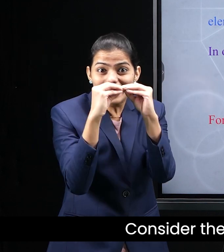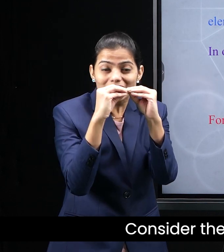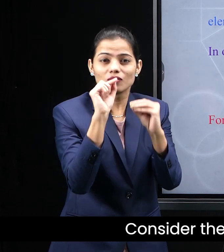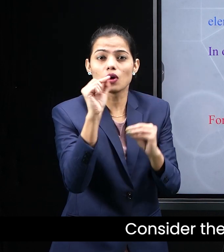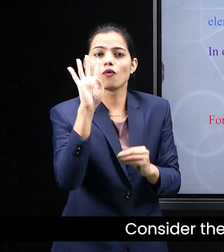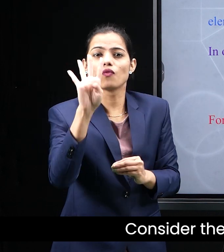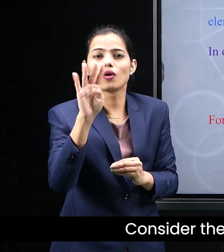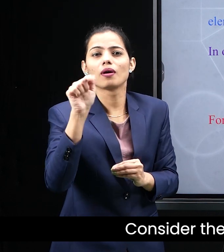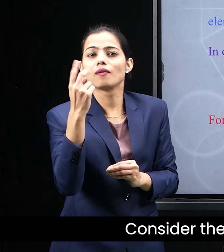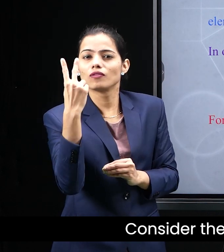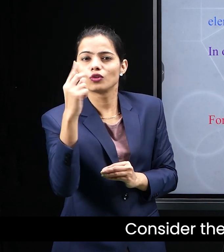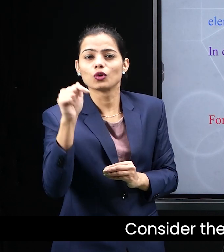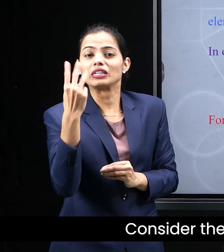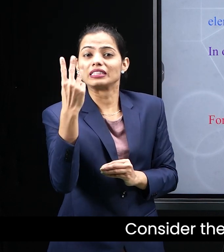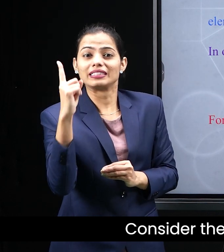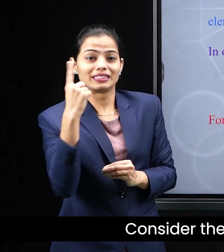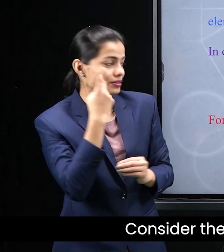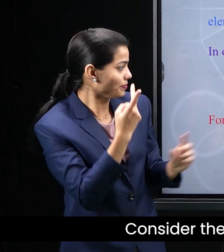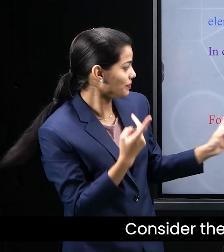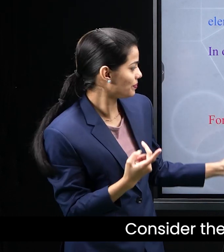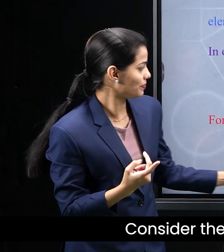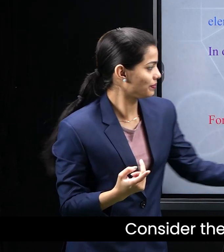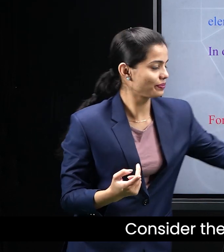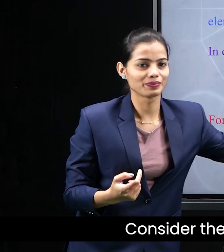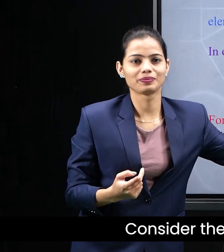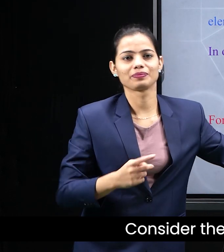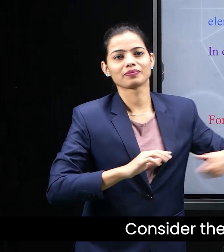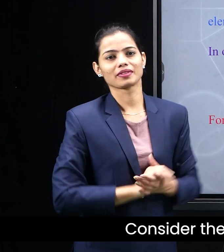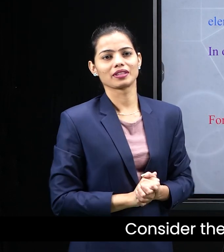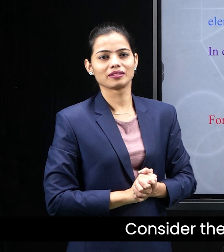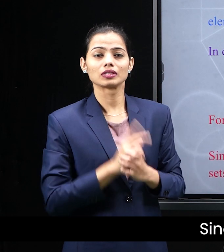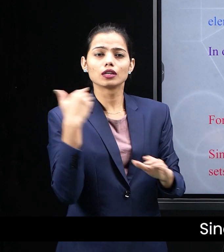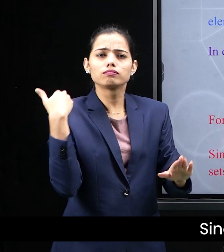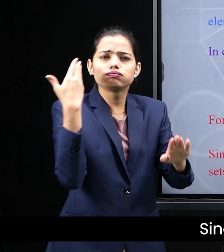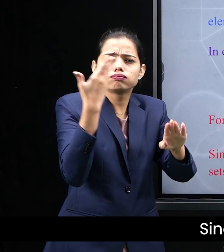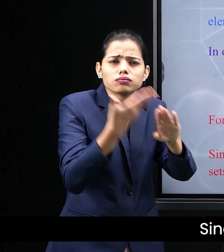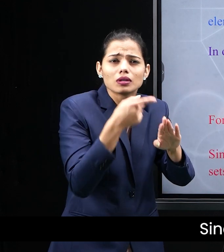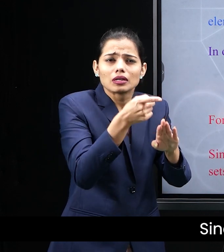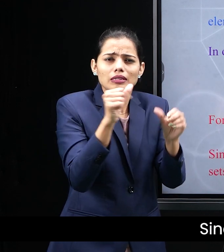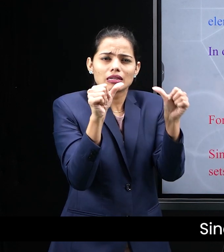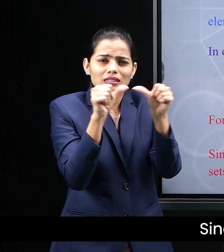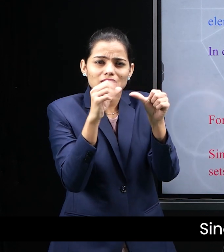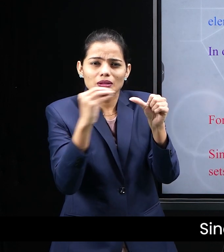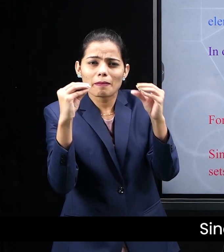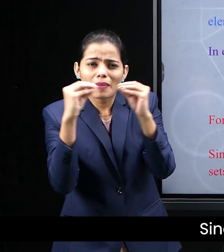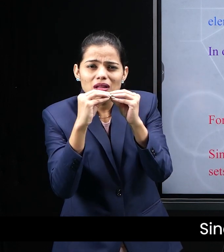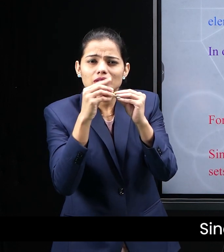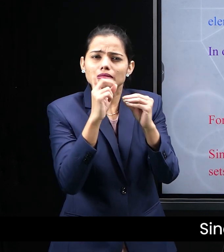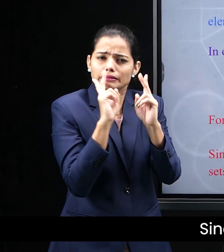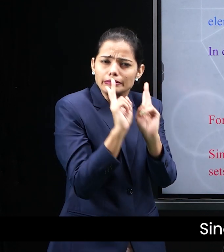B is equal to 4, 2, 3, 1. Since A and B contain exactly